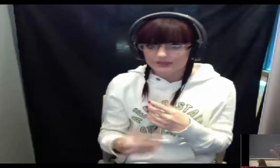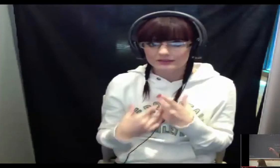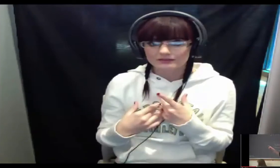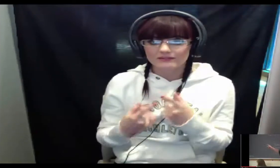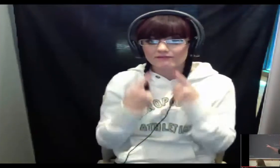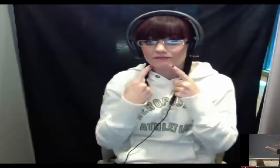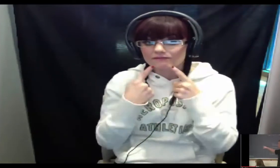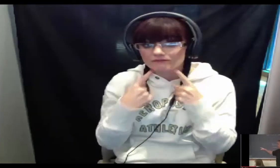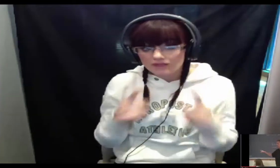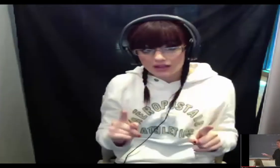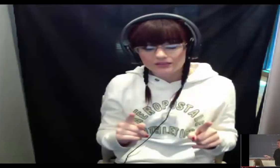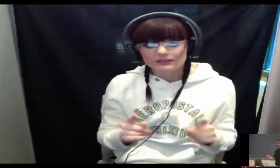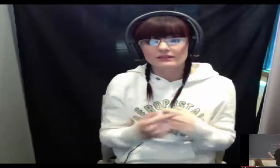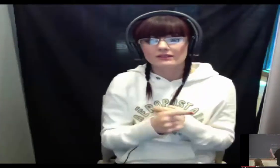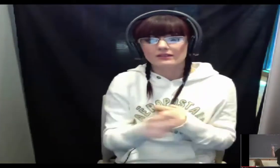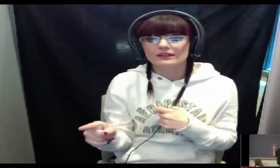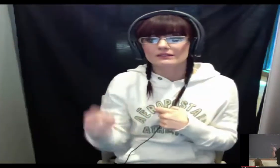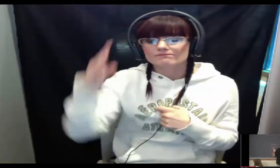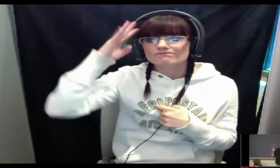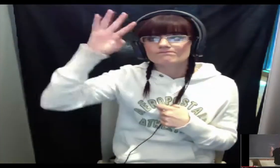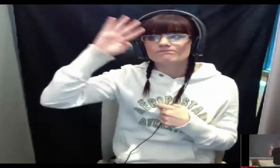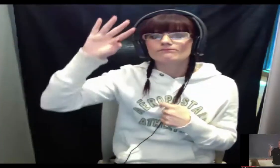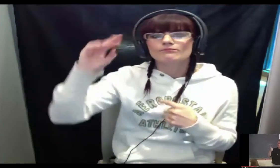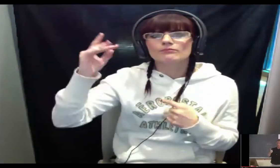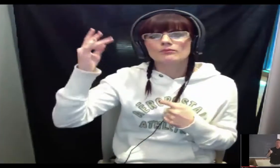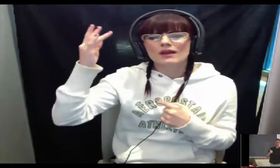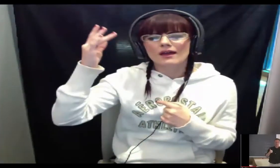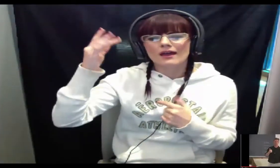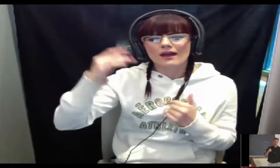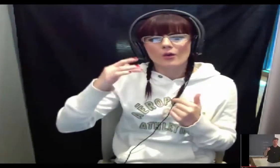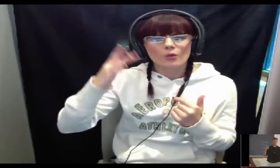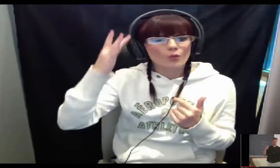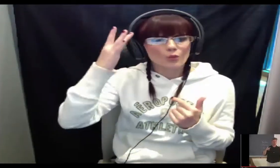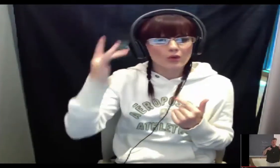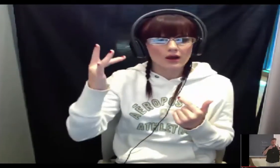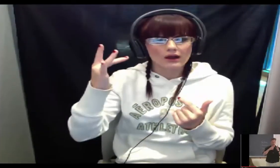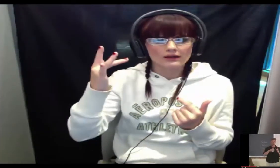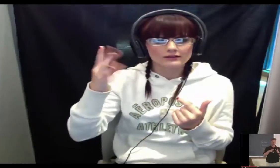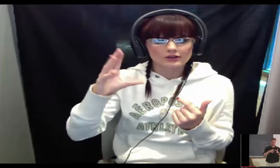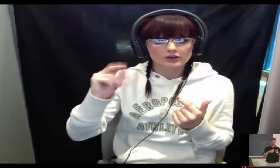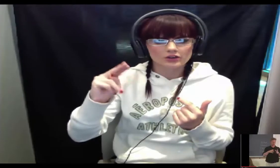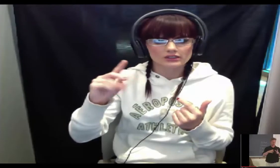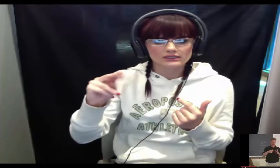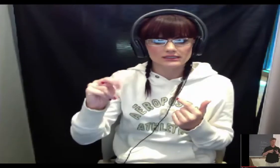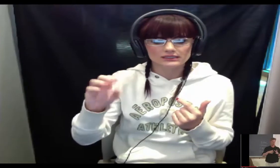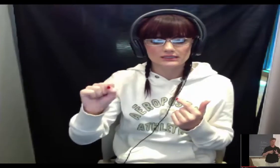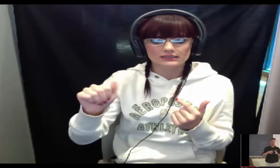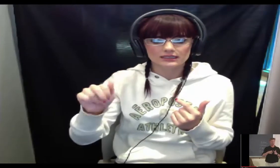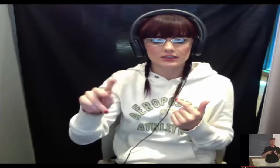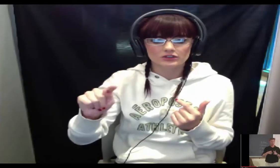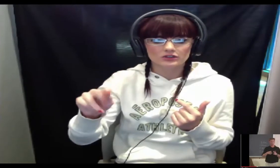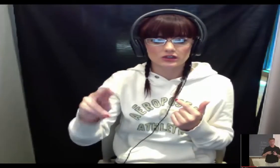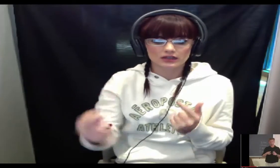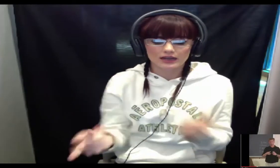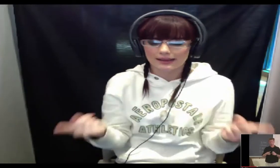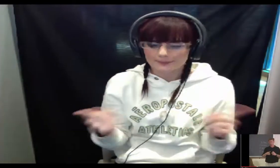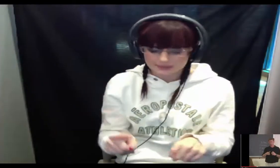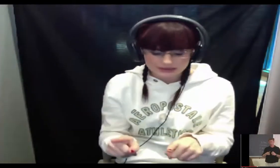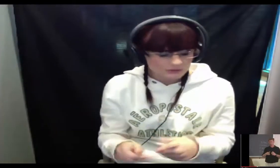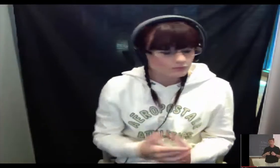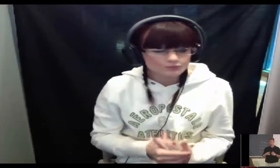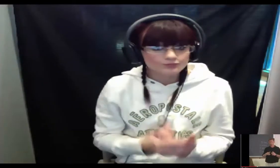why condensation takes place. Now, where we know that condensation is water collecting on the outside of a cup. What I want to know is why.